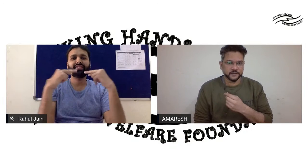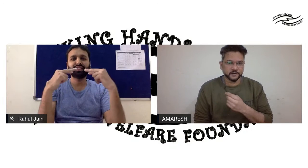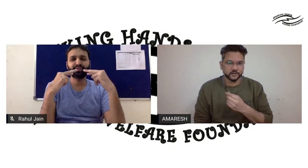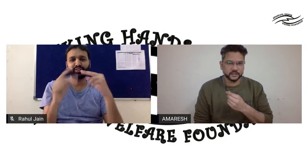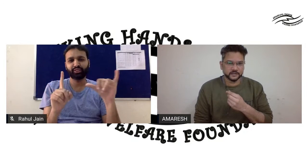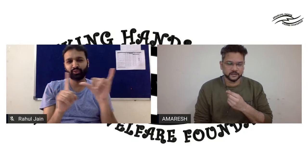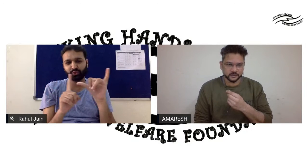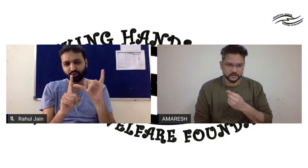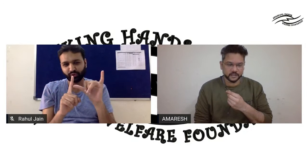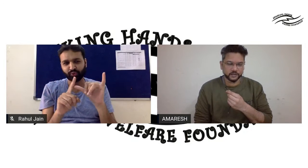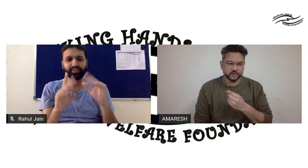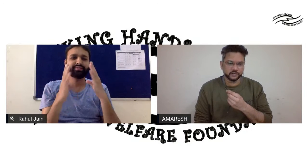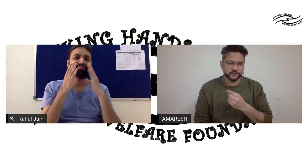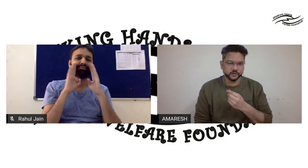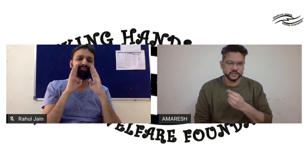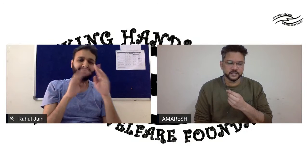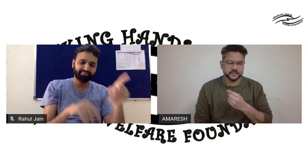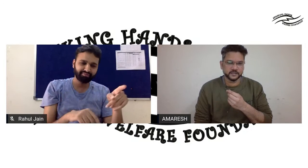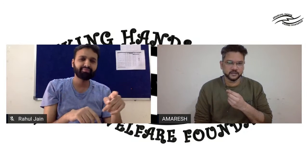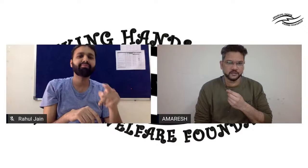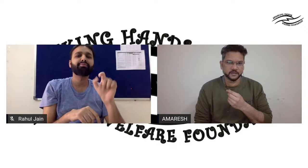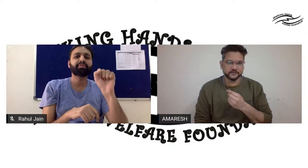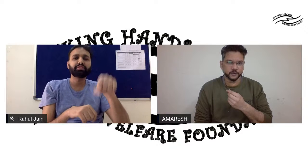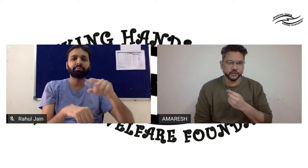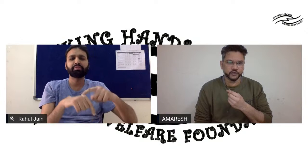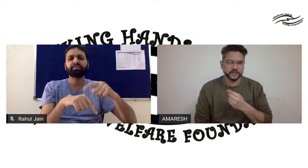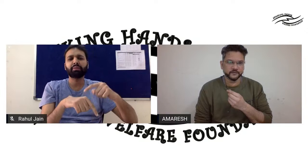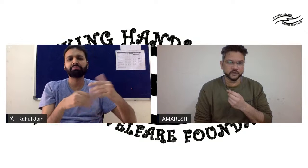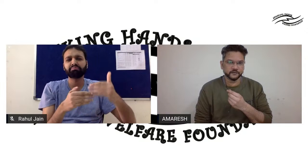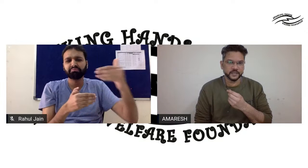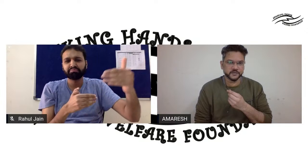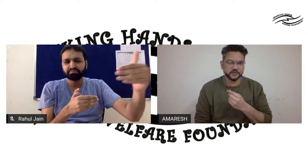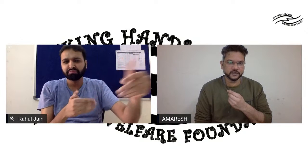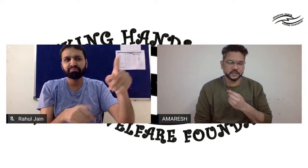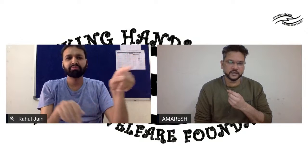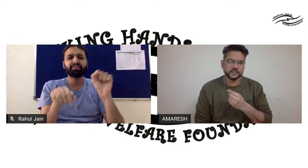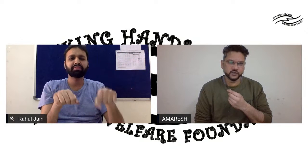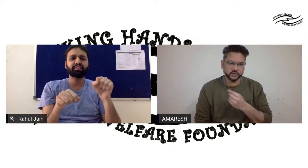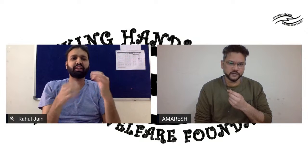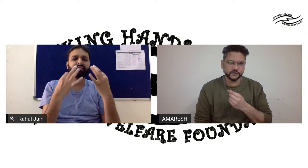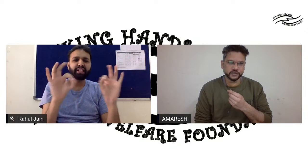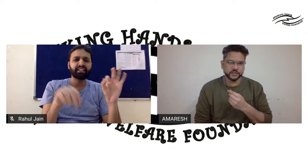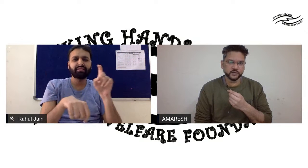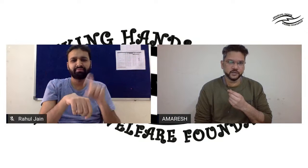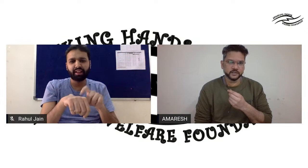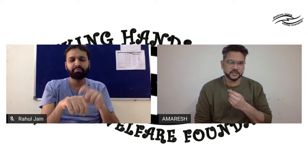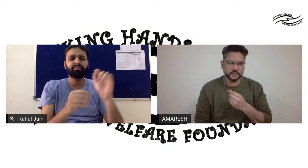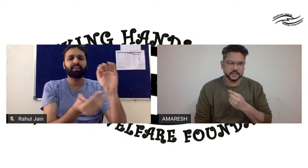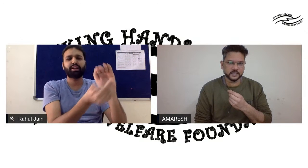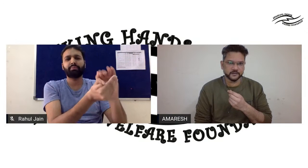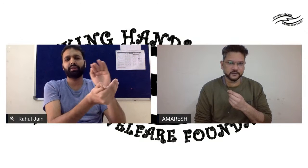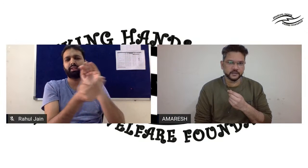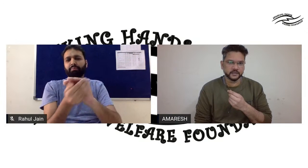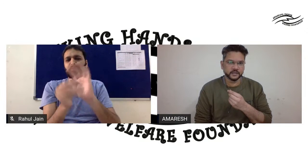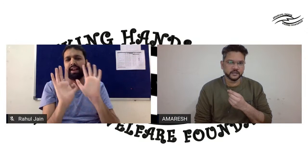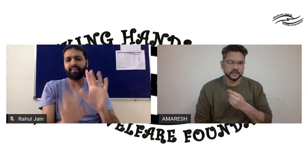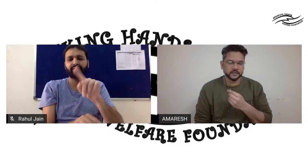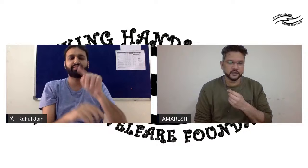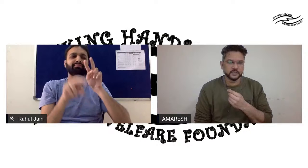Okay, thank you everyone. Thank you all the viewers on YouTube and on Facebook. So in future we will still